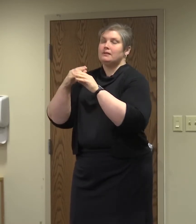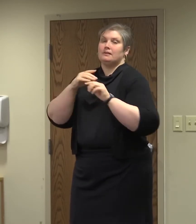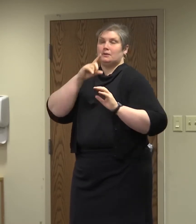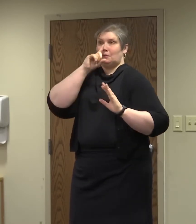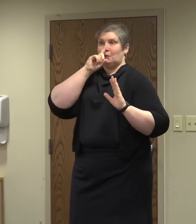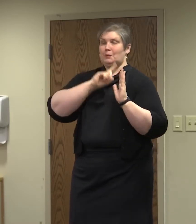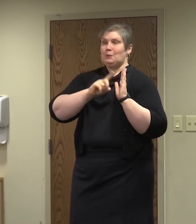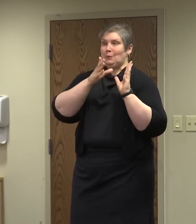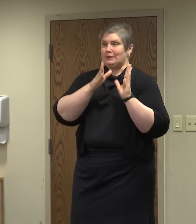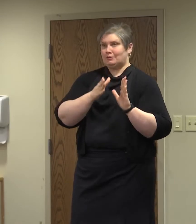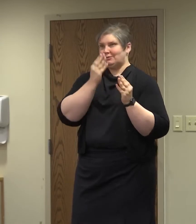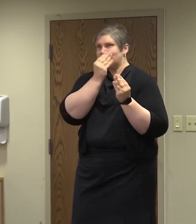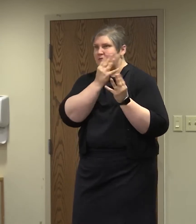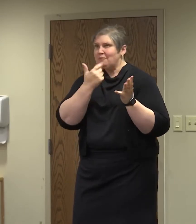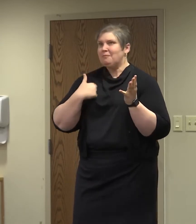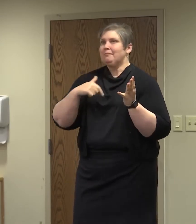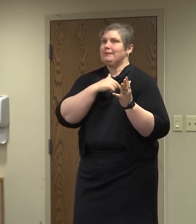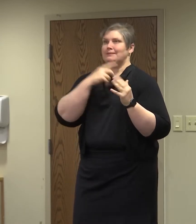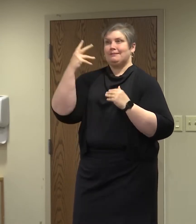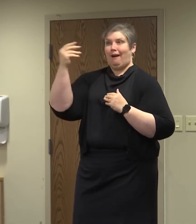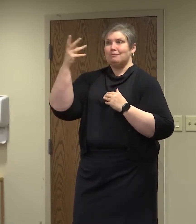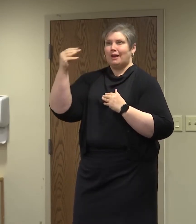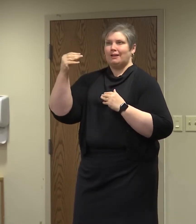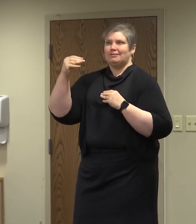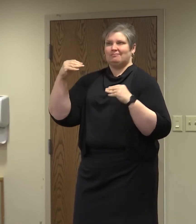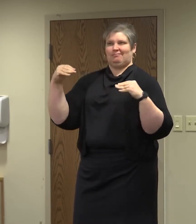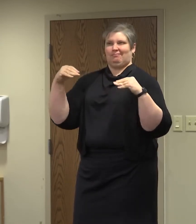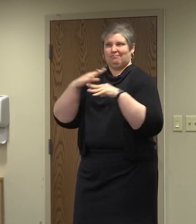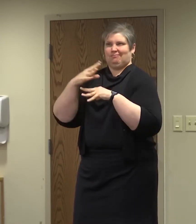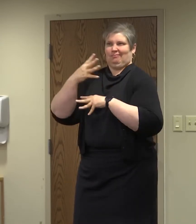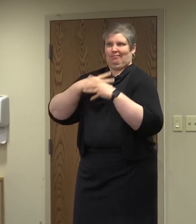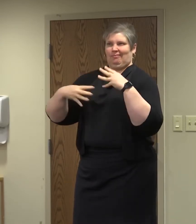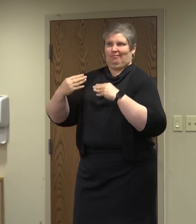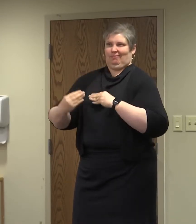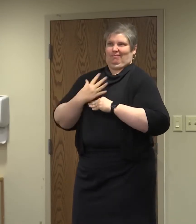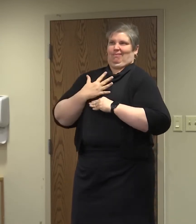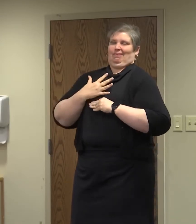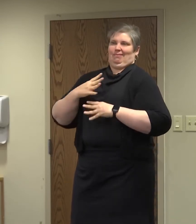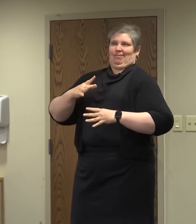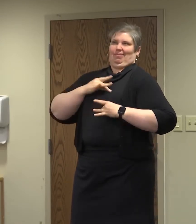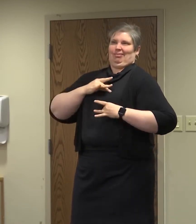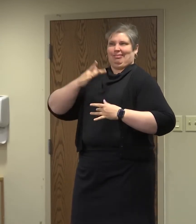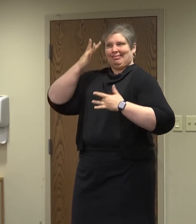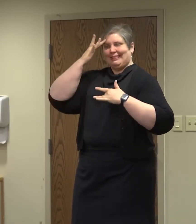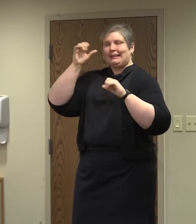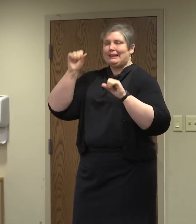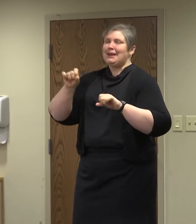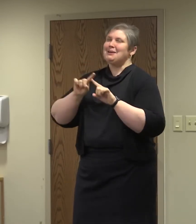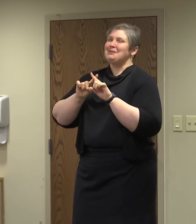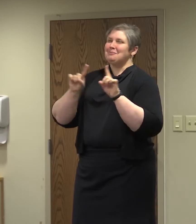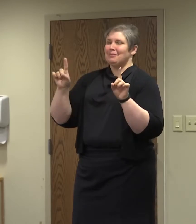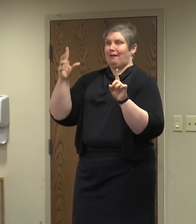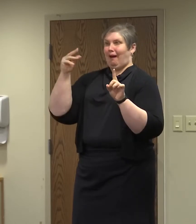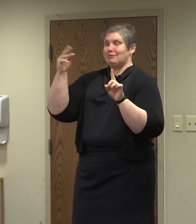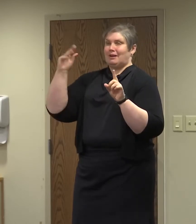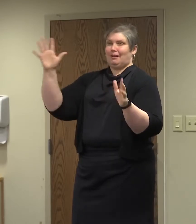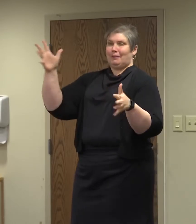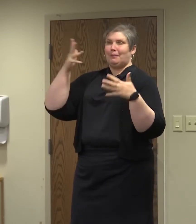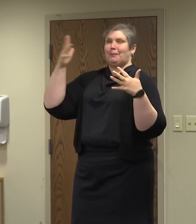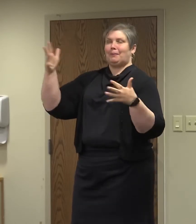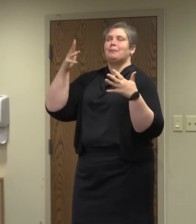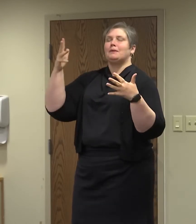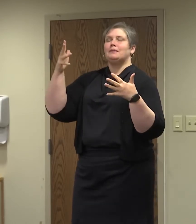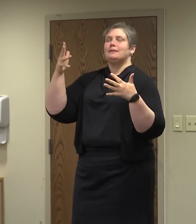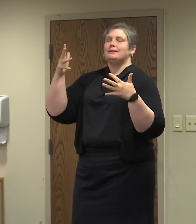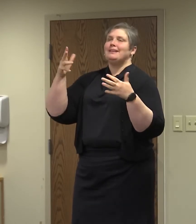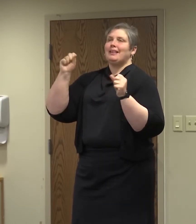can happen outdoors, but the chances are massively reduced. Fresh air helps disperse and dilutes the virus. It also helps